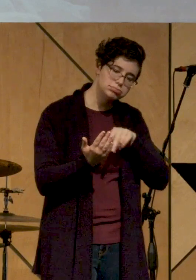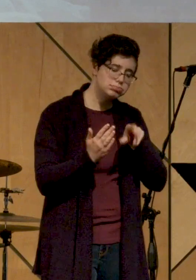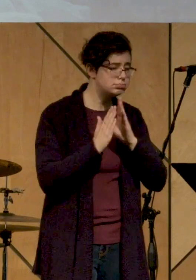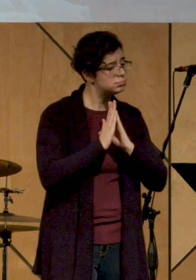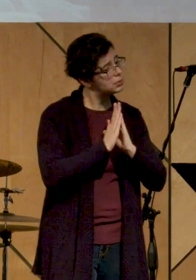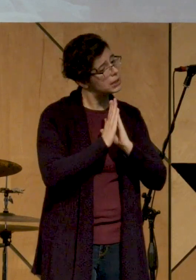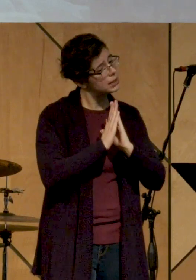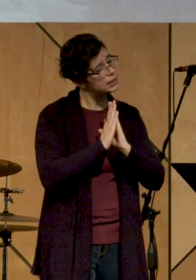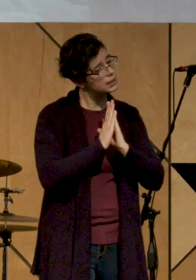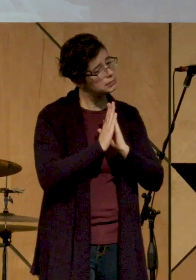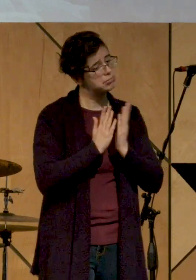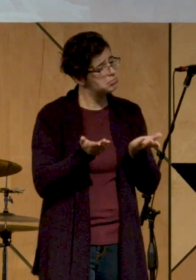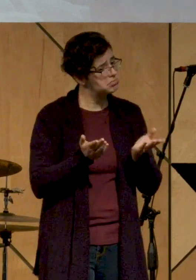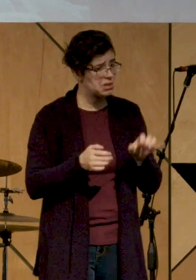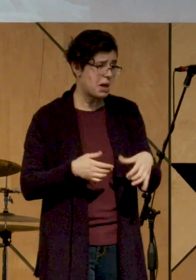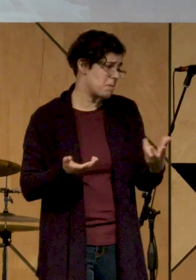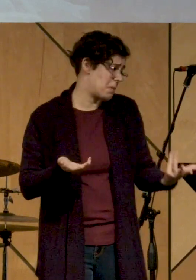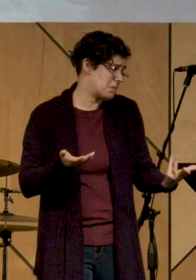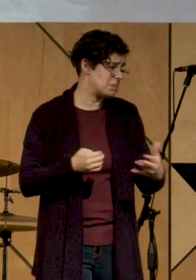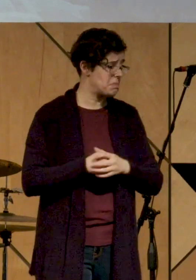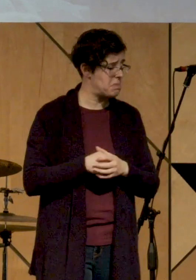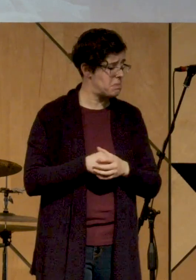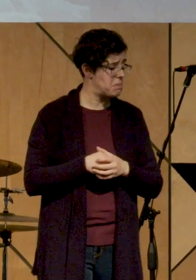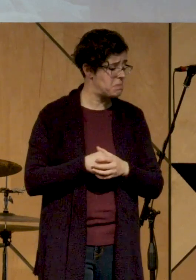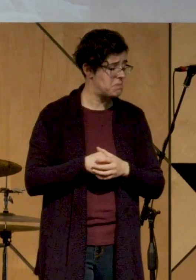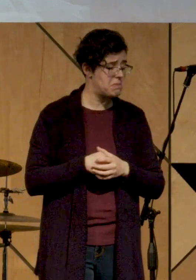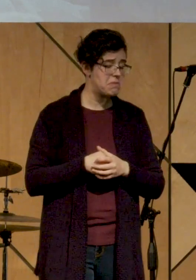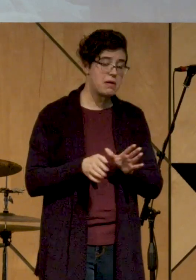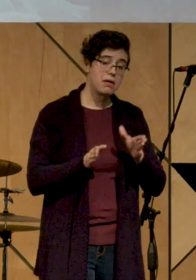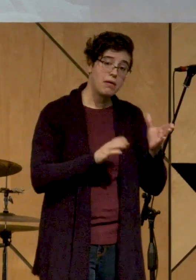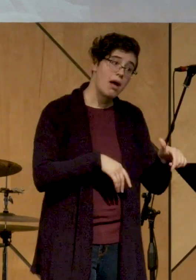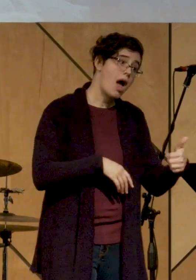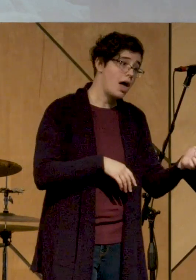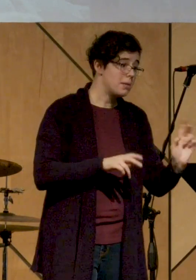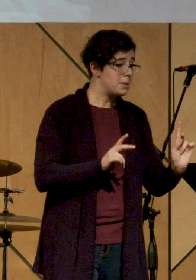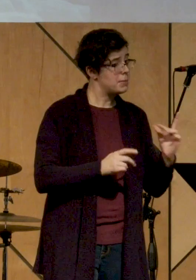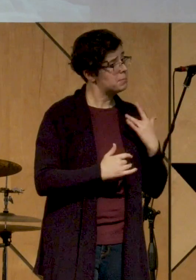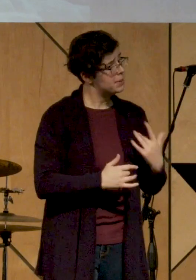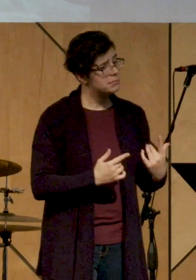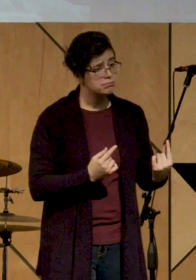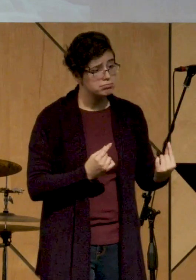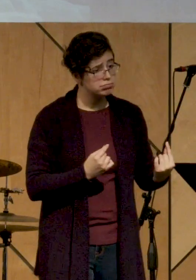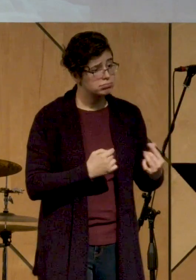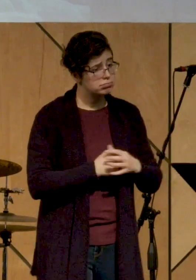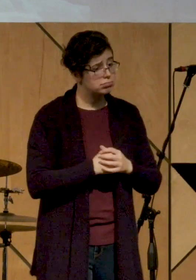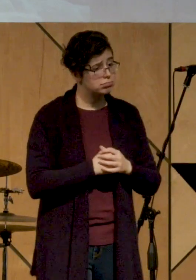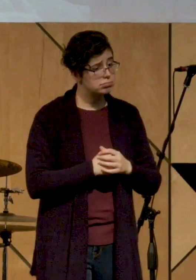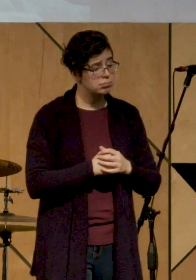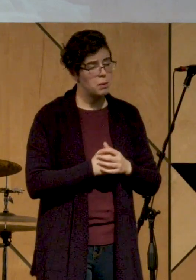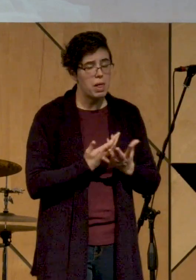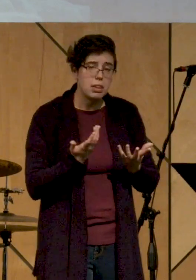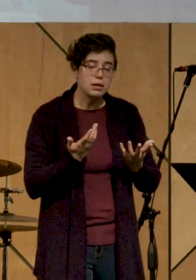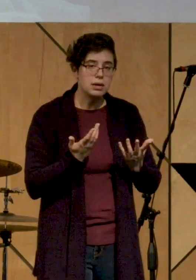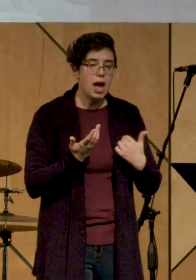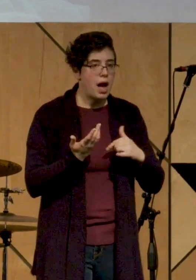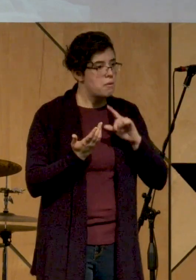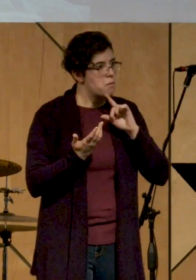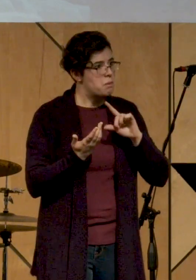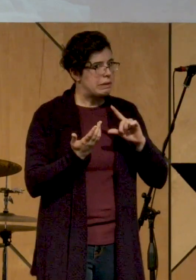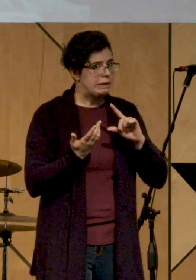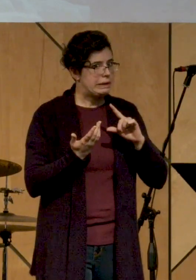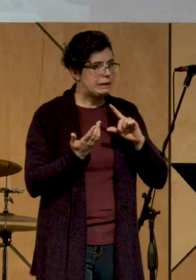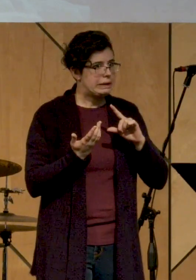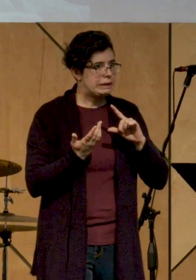morning before your day praying to your Father in heaven. For other people, it's going to look like, man, I just really